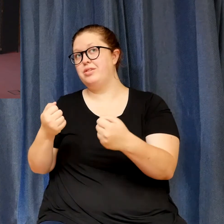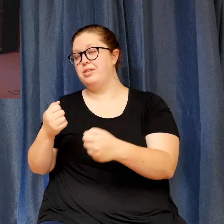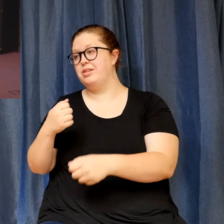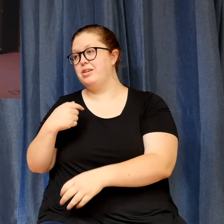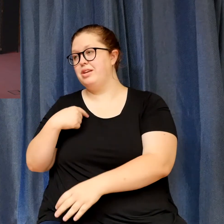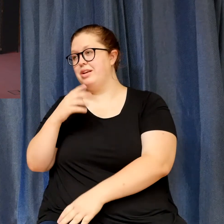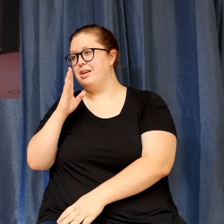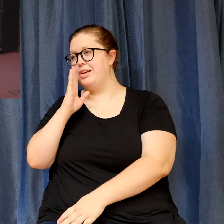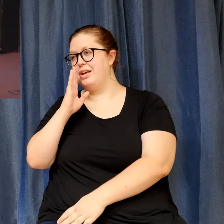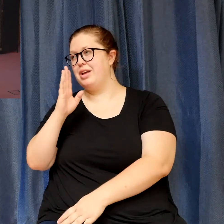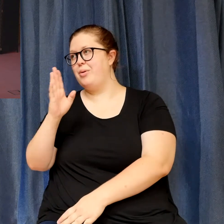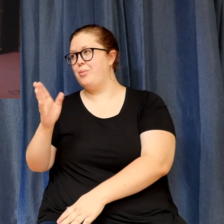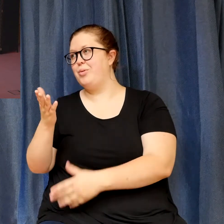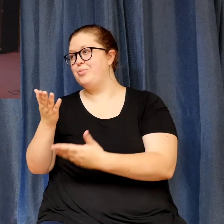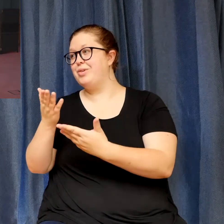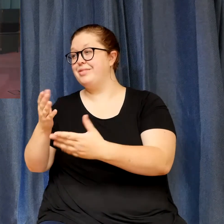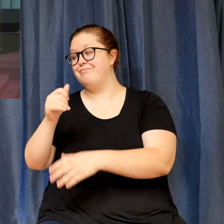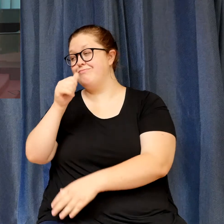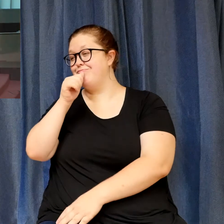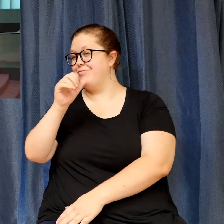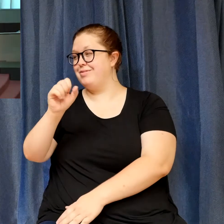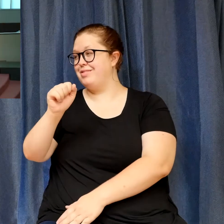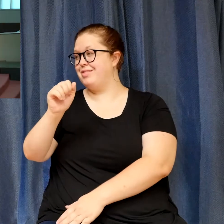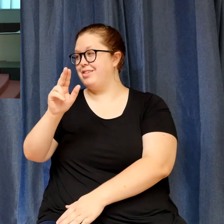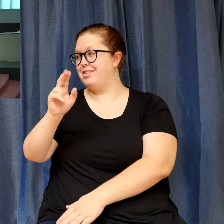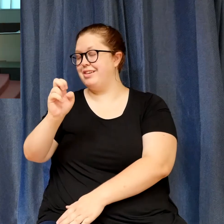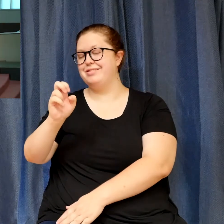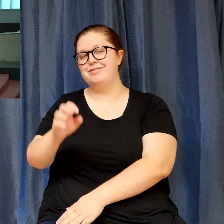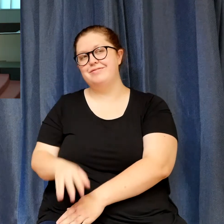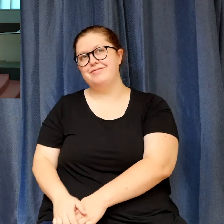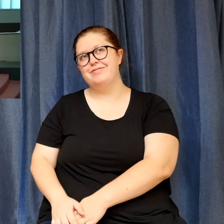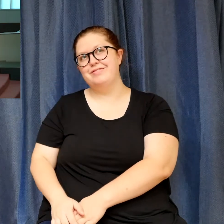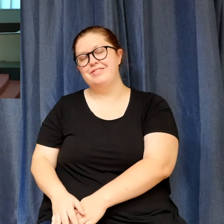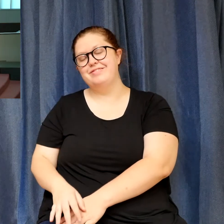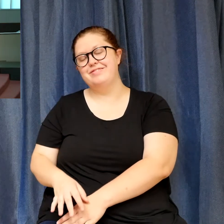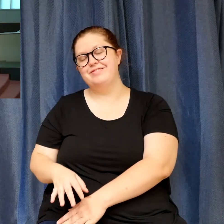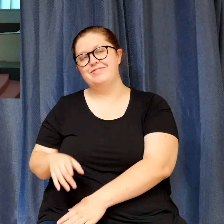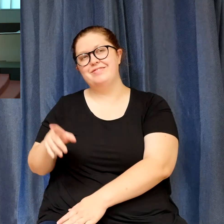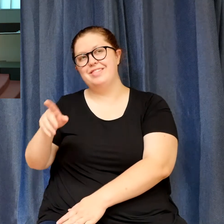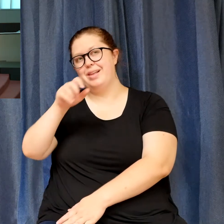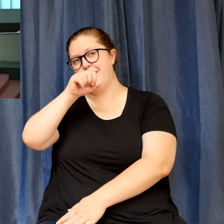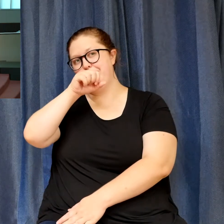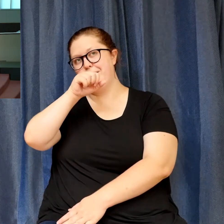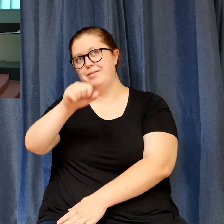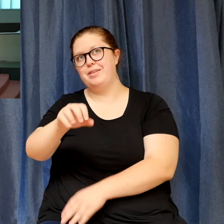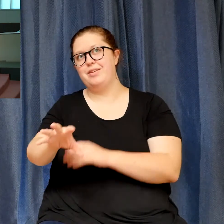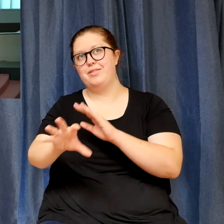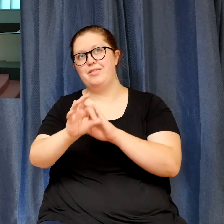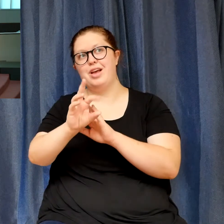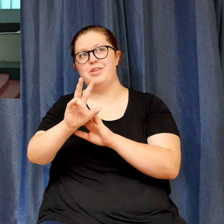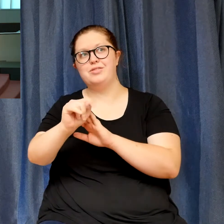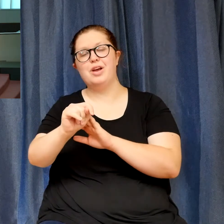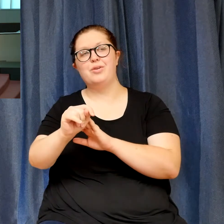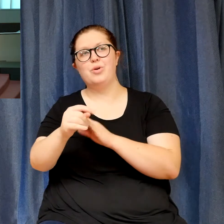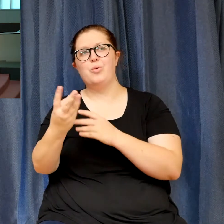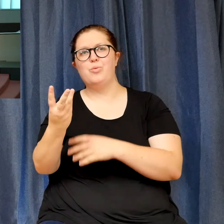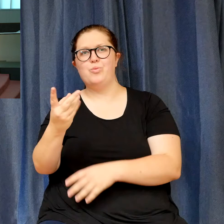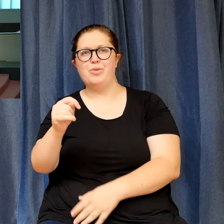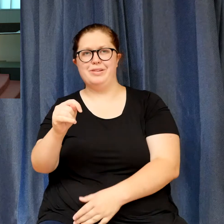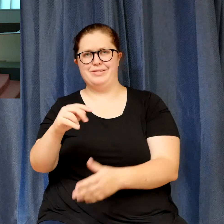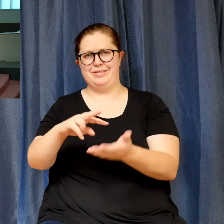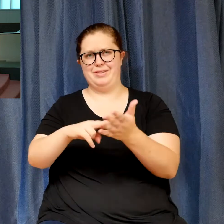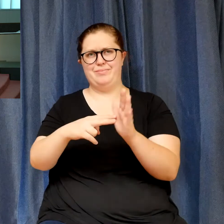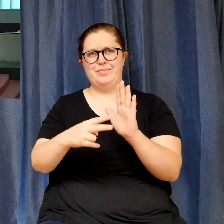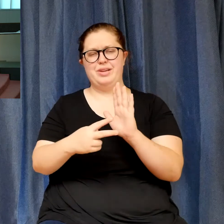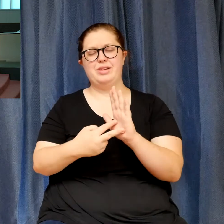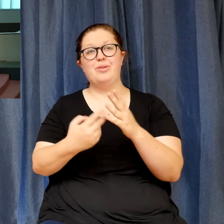bring secret sauce. And they loved that, and they found out what that was after a while, but it was the teaching,